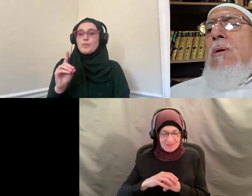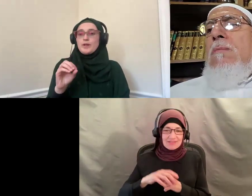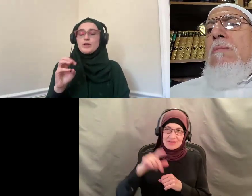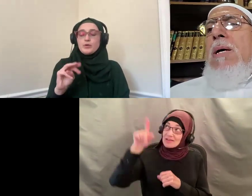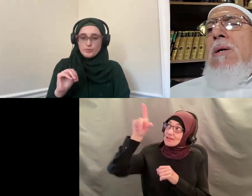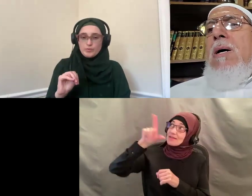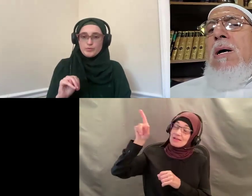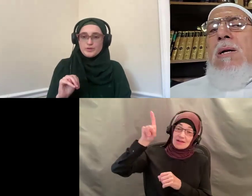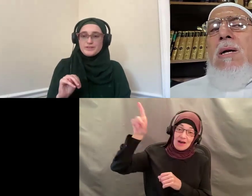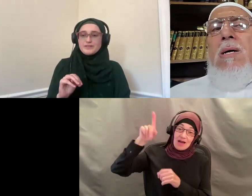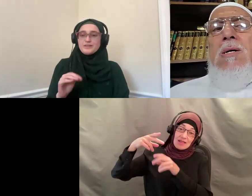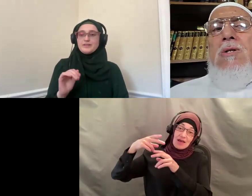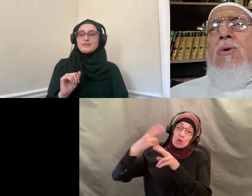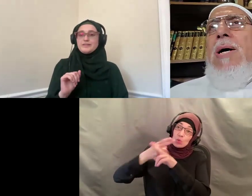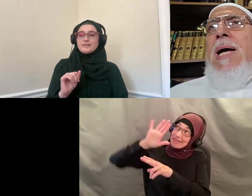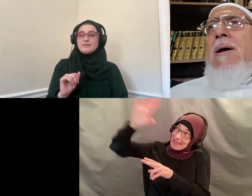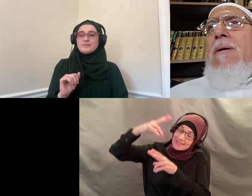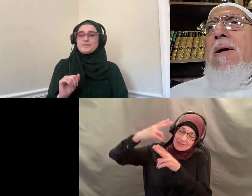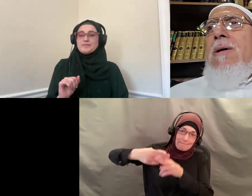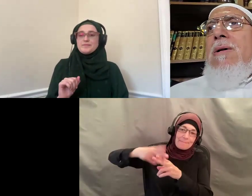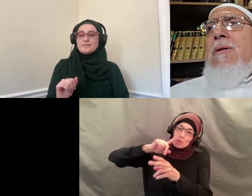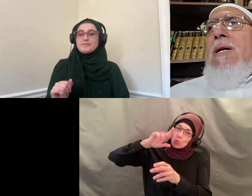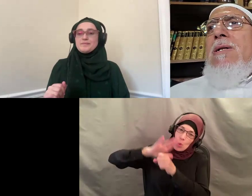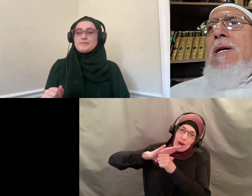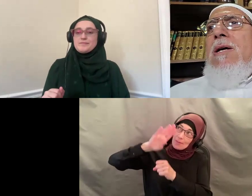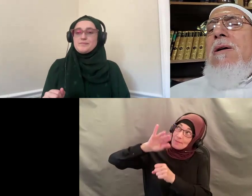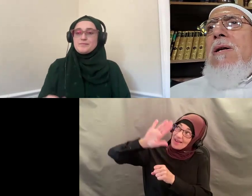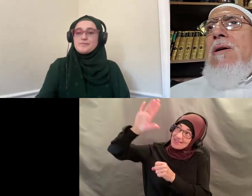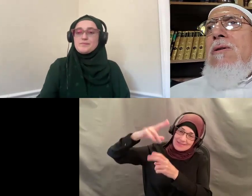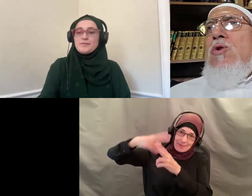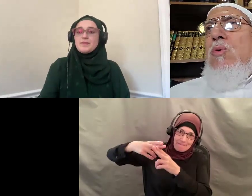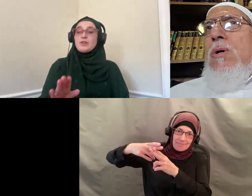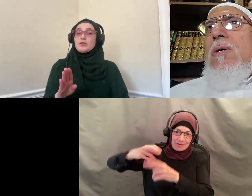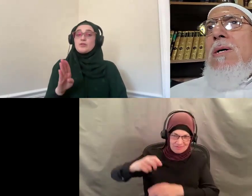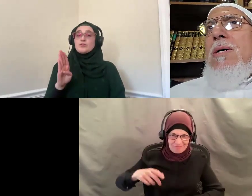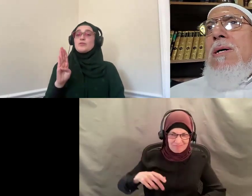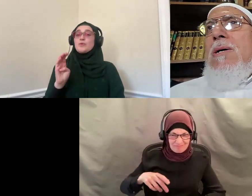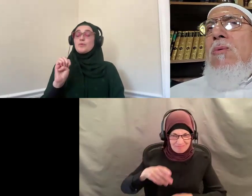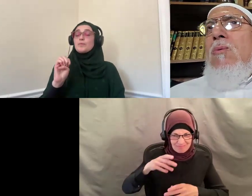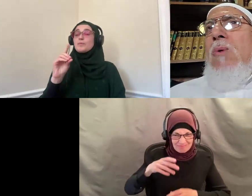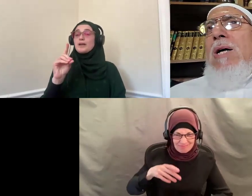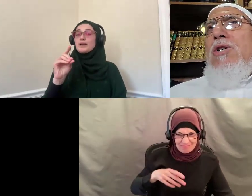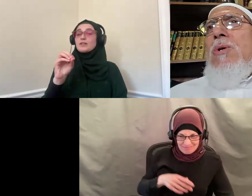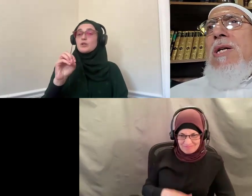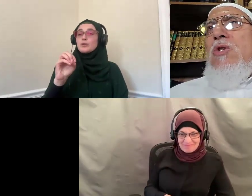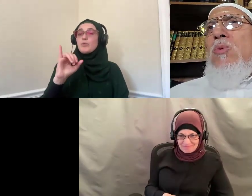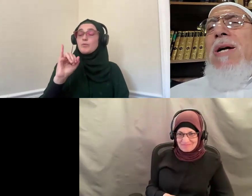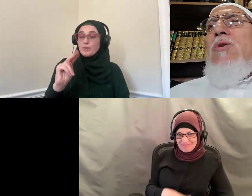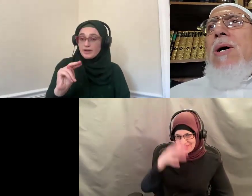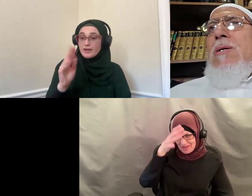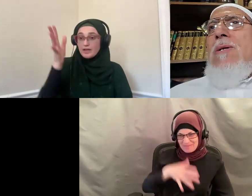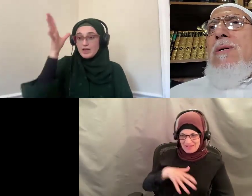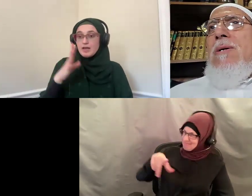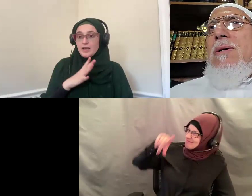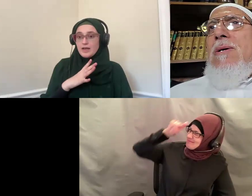who made Allah so angry that he swore? Why should he swear